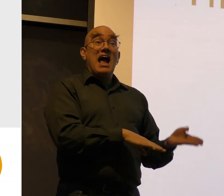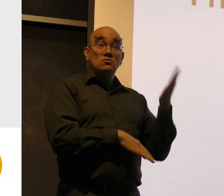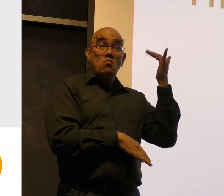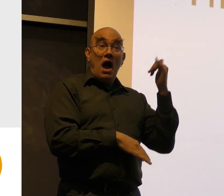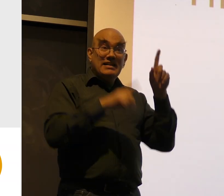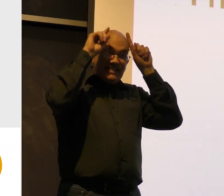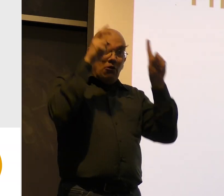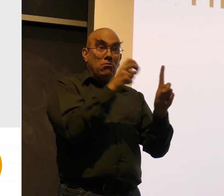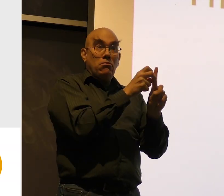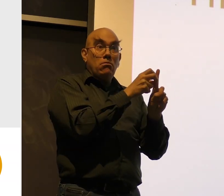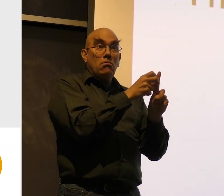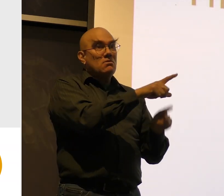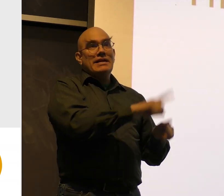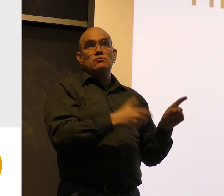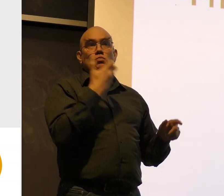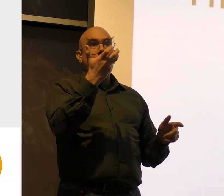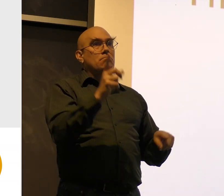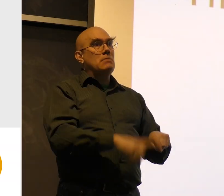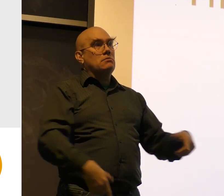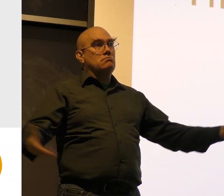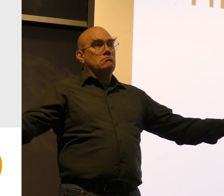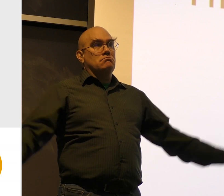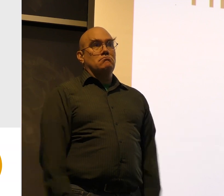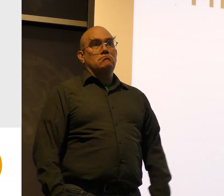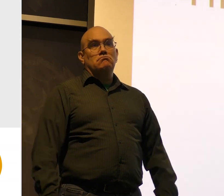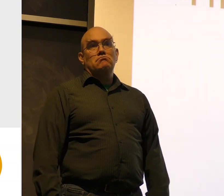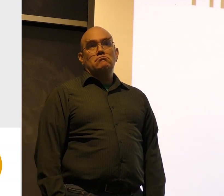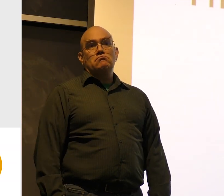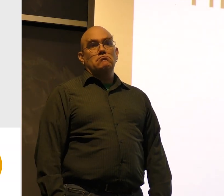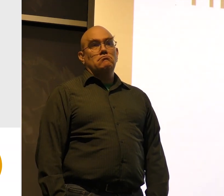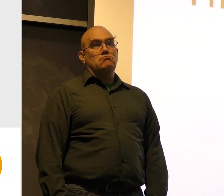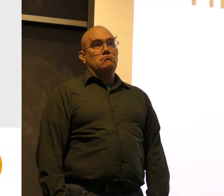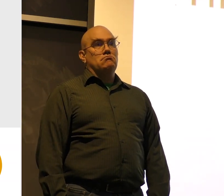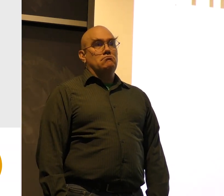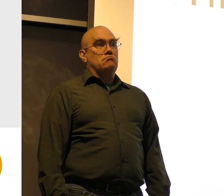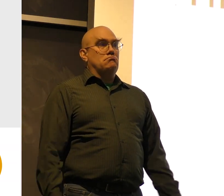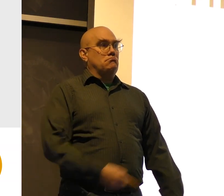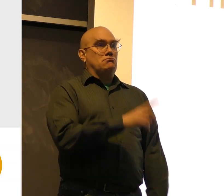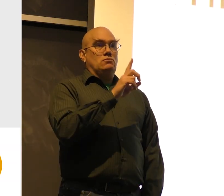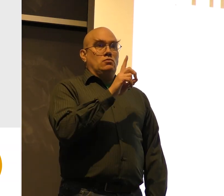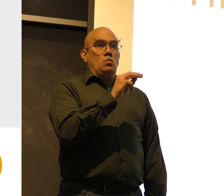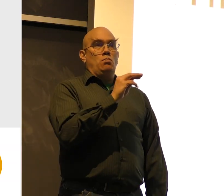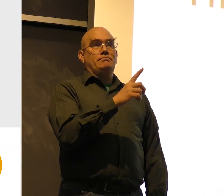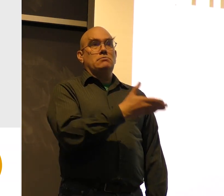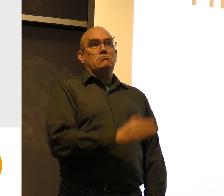So the maid died because the maid attached to the maid's spine, and the poor deaf mute wasn't physically able